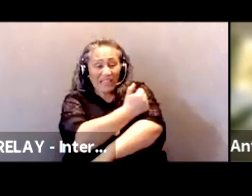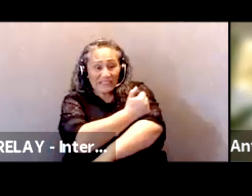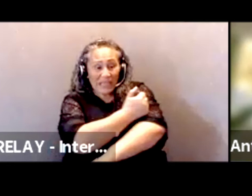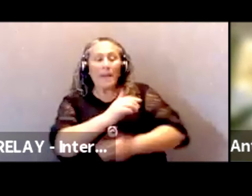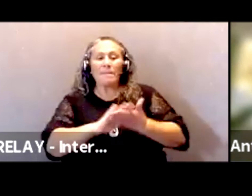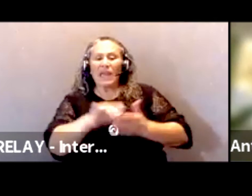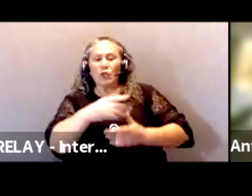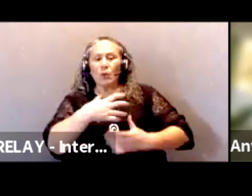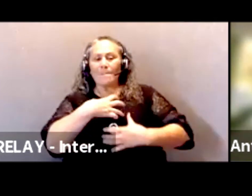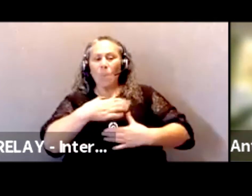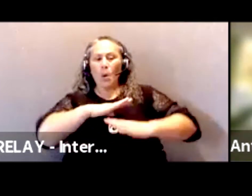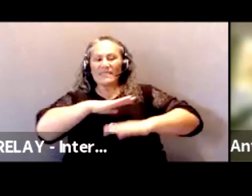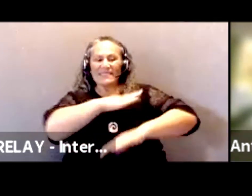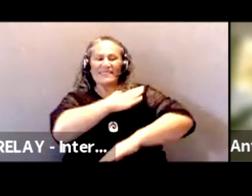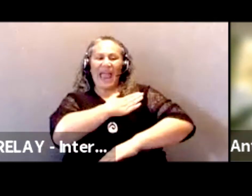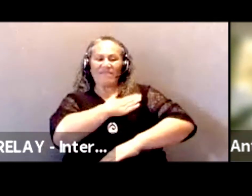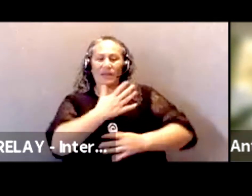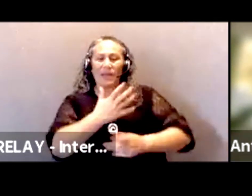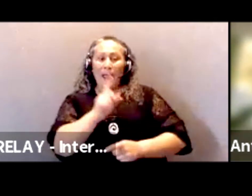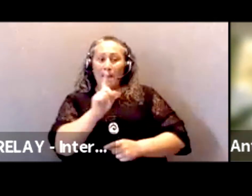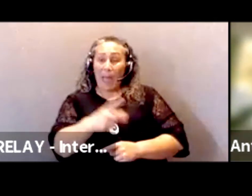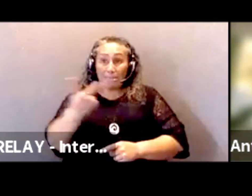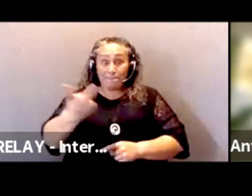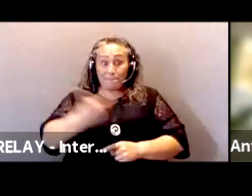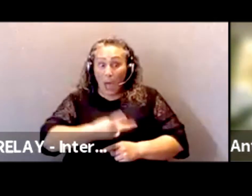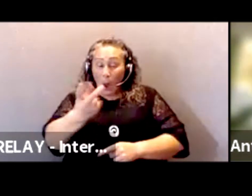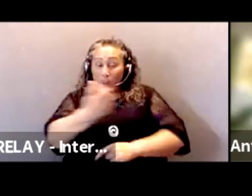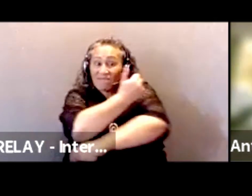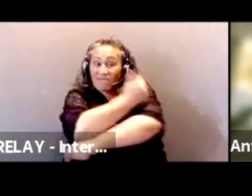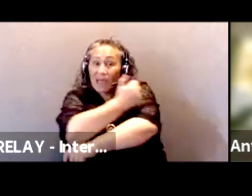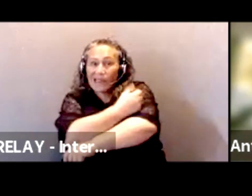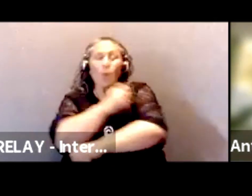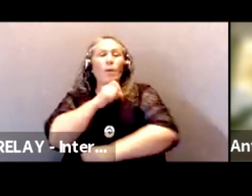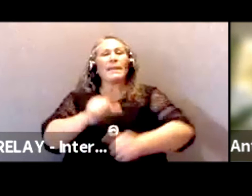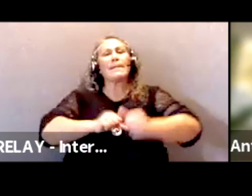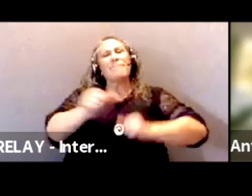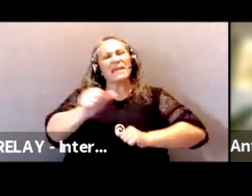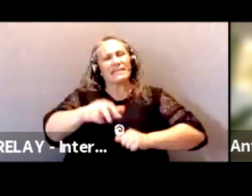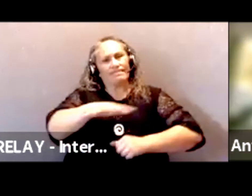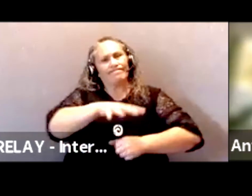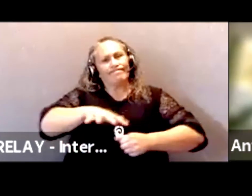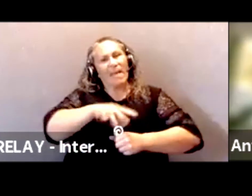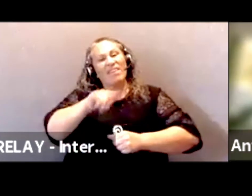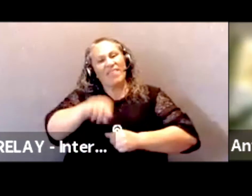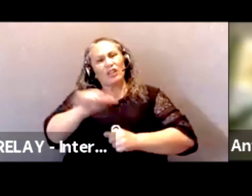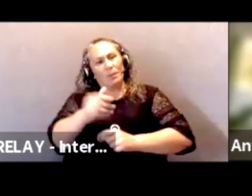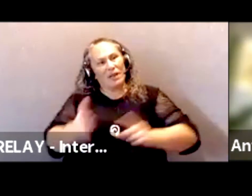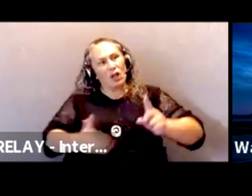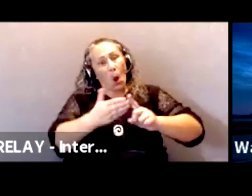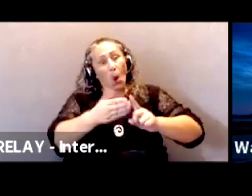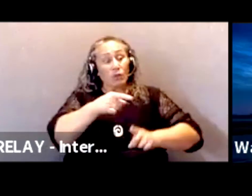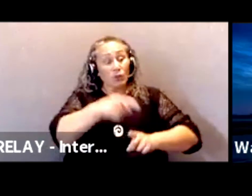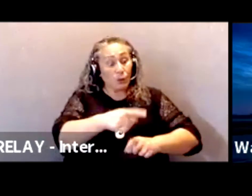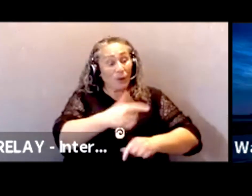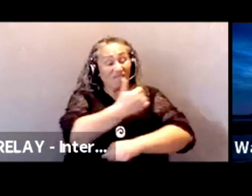safer than they are. But actually, both of you being vaccinated is the best situation. So that should be the goal.